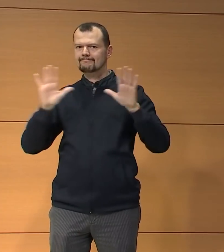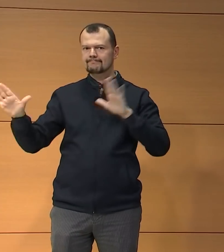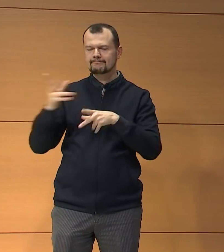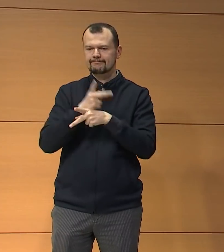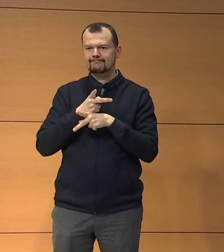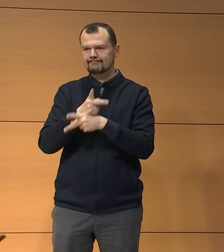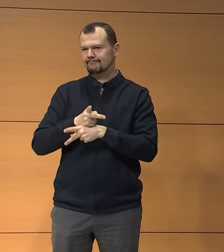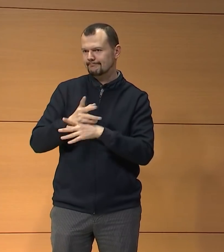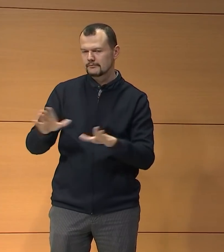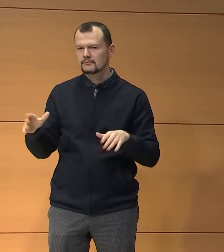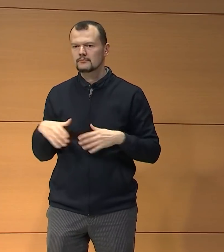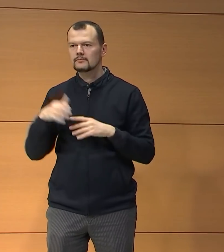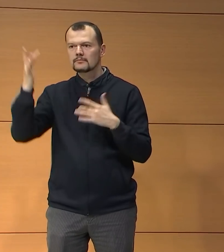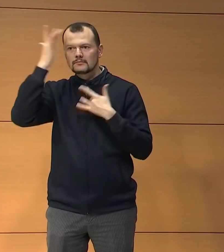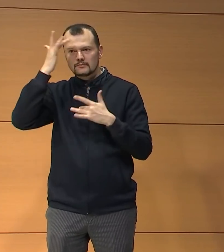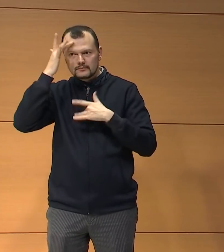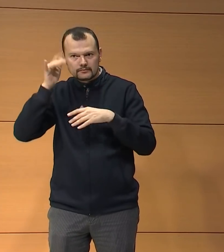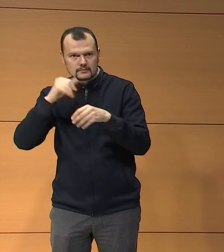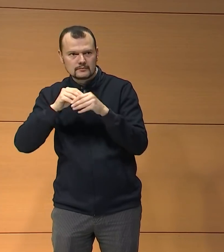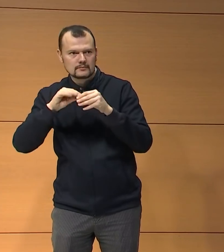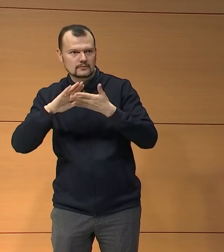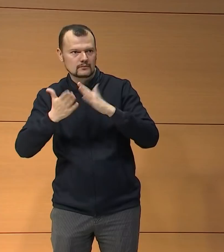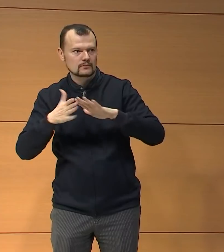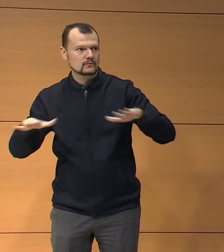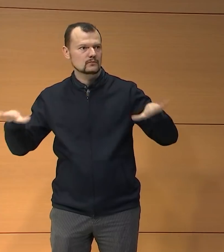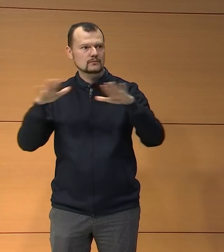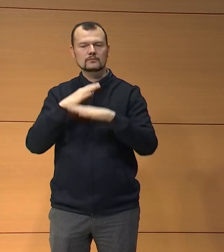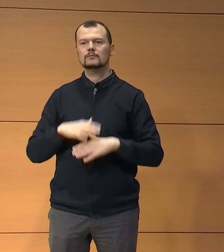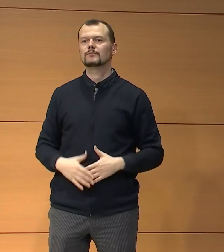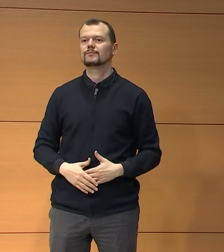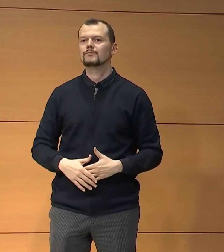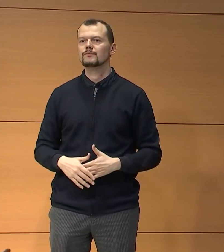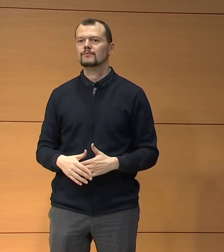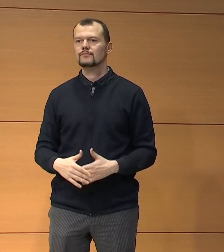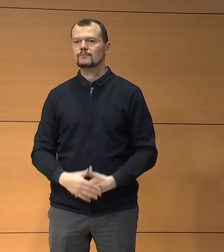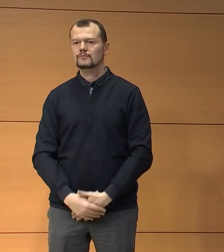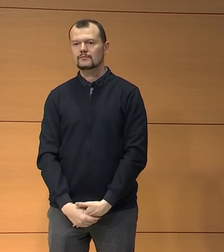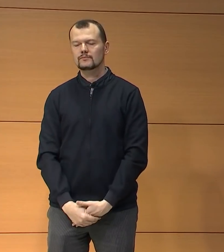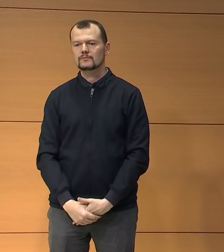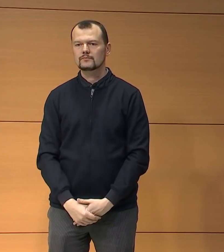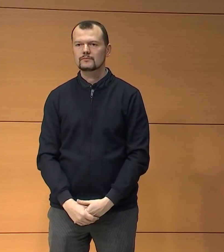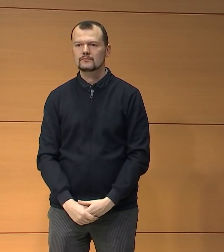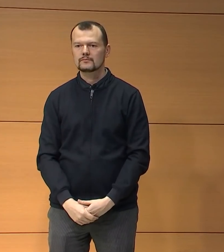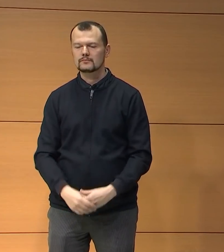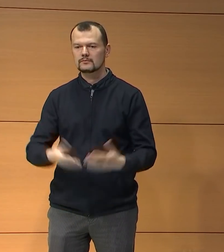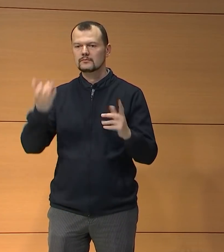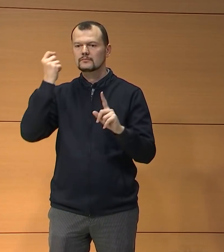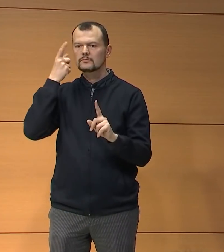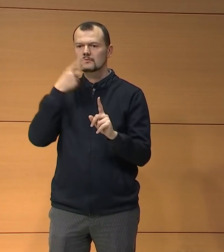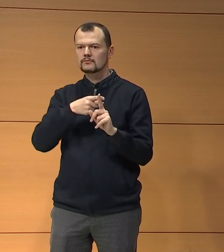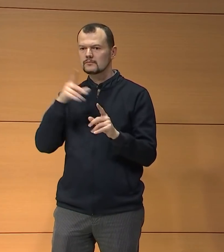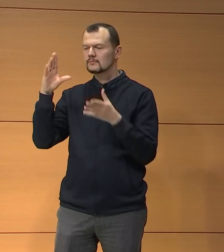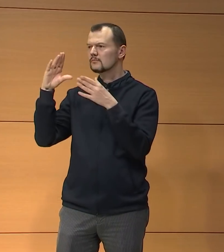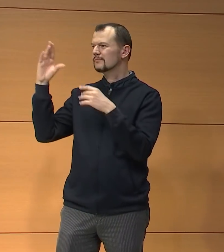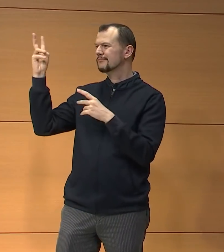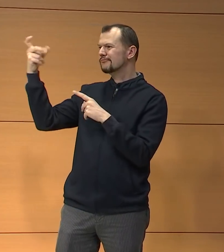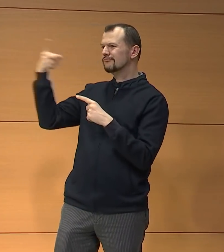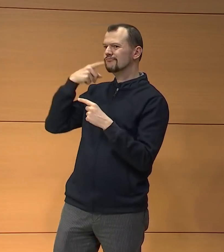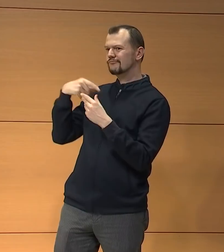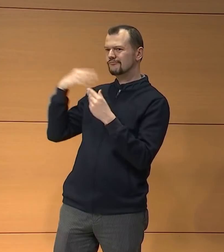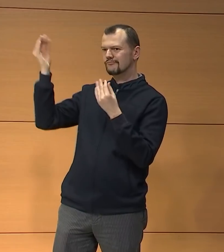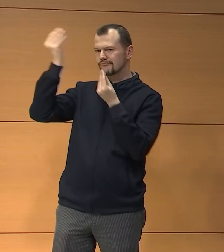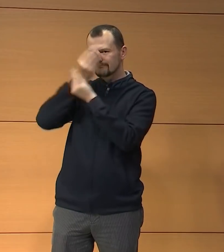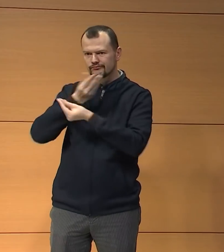community. At this time, as you heard from the chairman, there are things that each of us can do individually